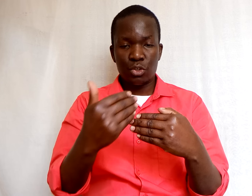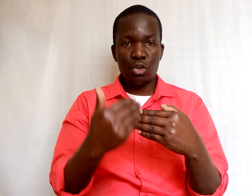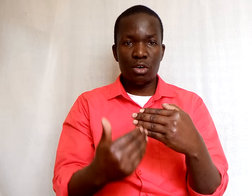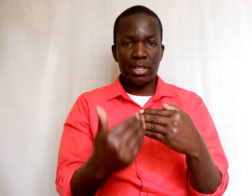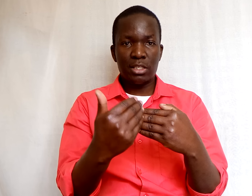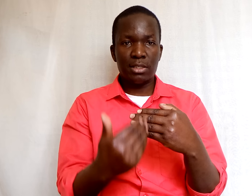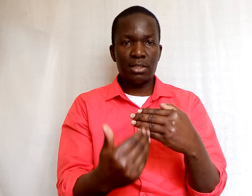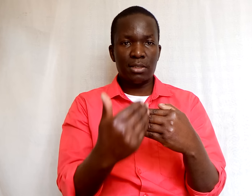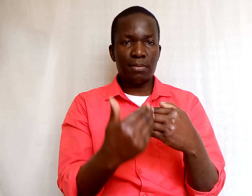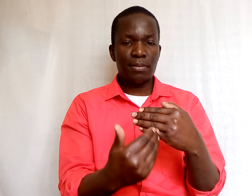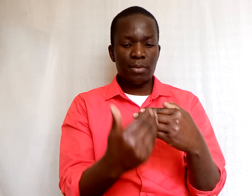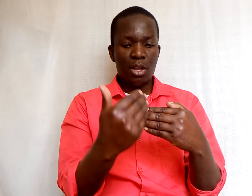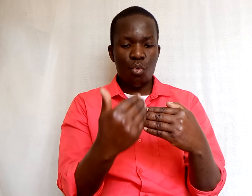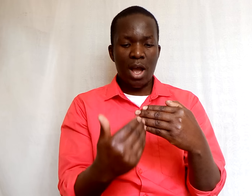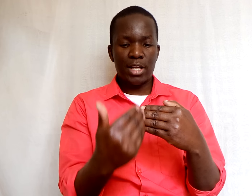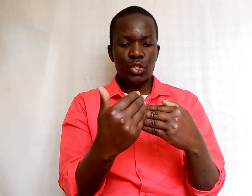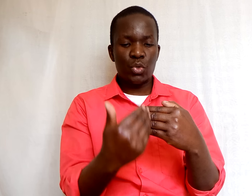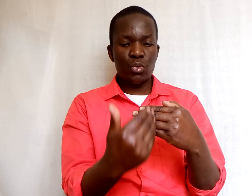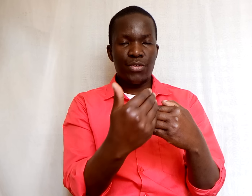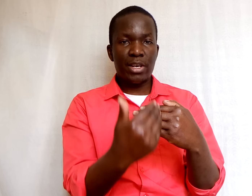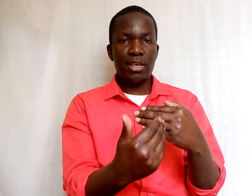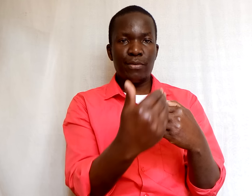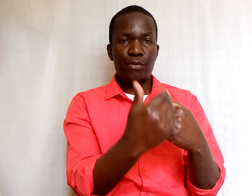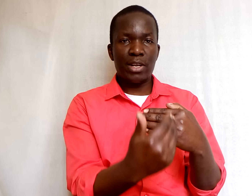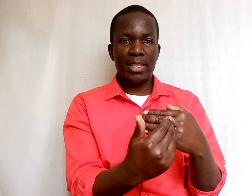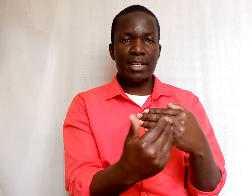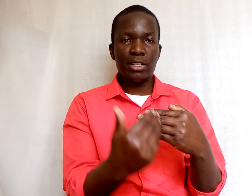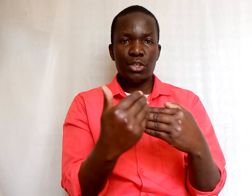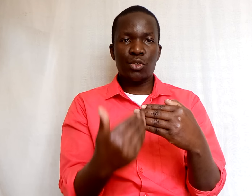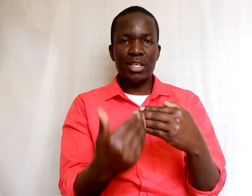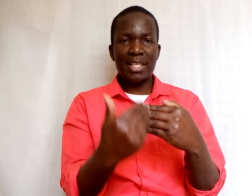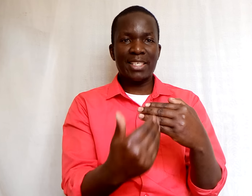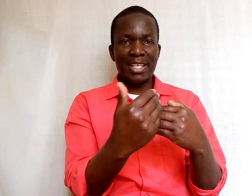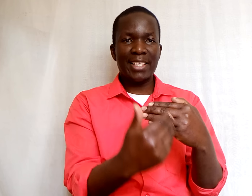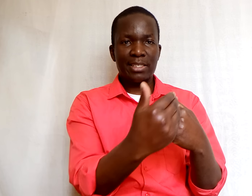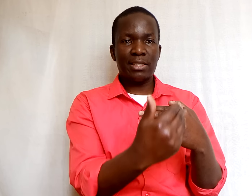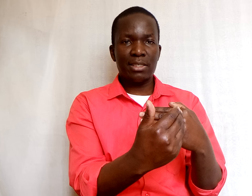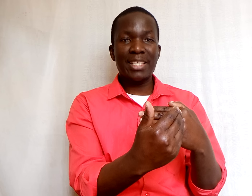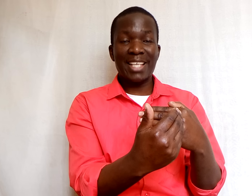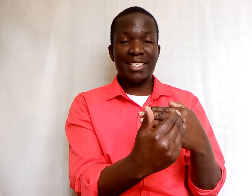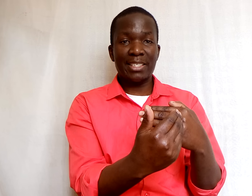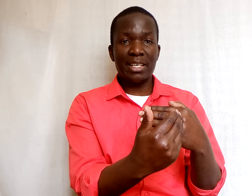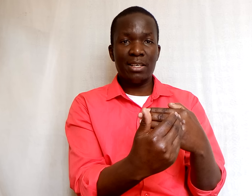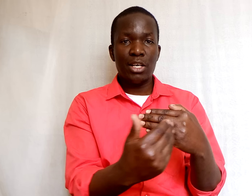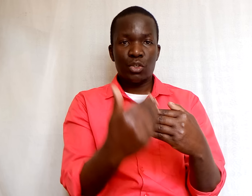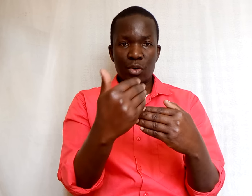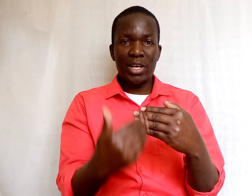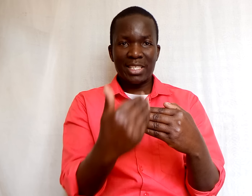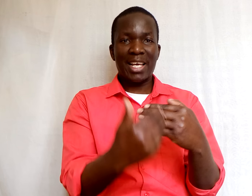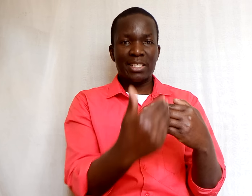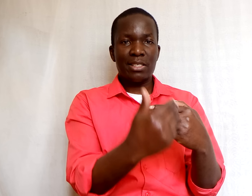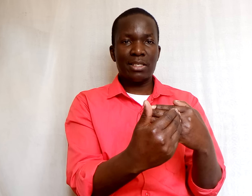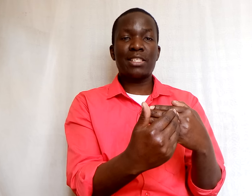so this is 1, 2, 3, 4, like that. So these are the slices. So the way it's sliced, that's